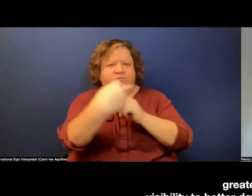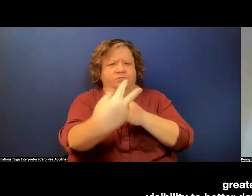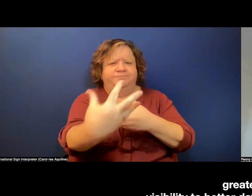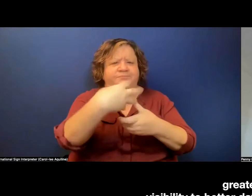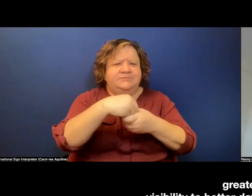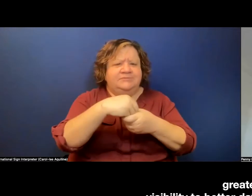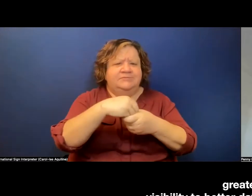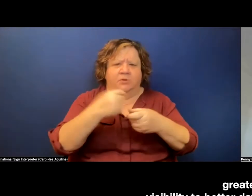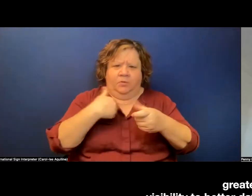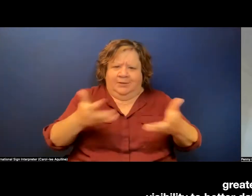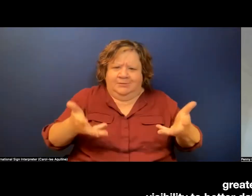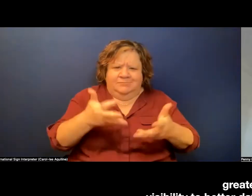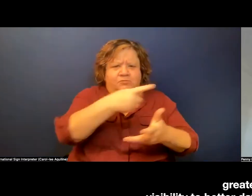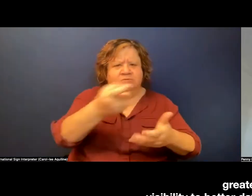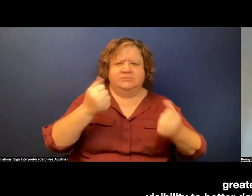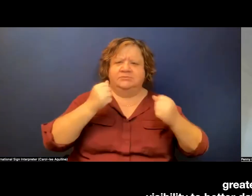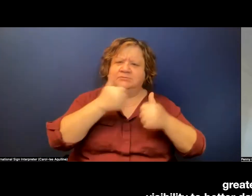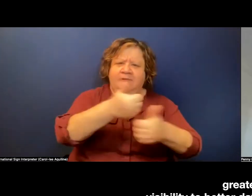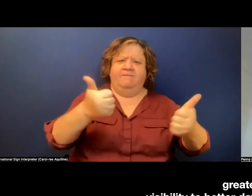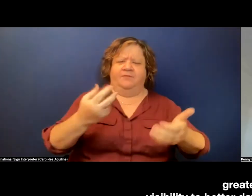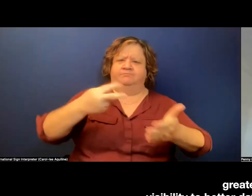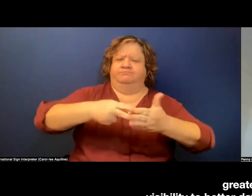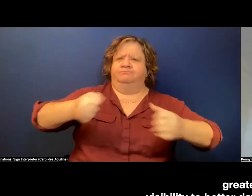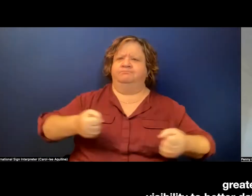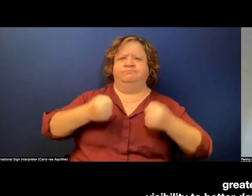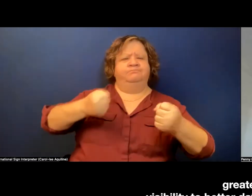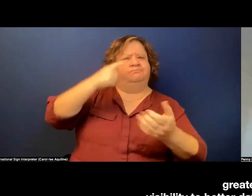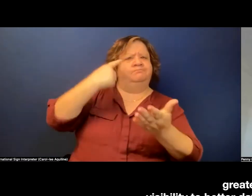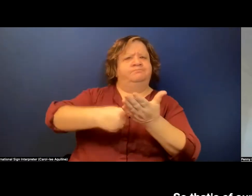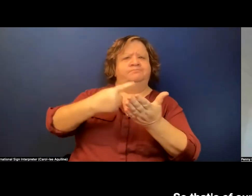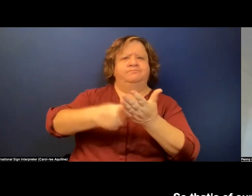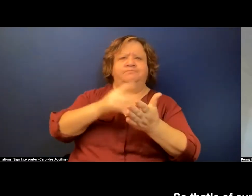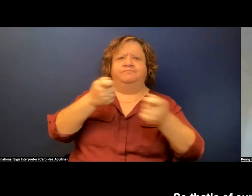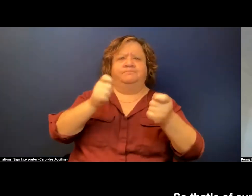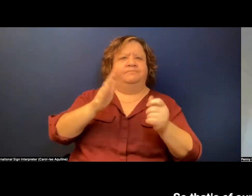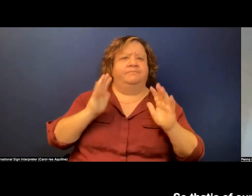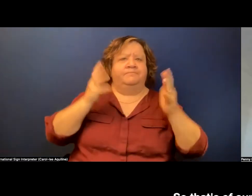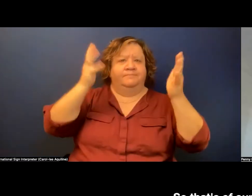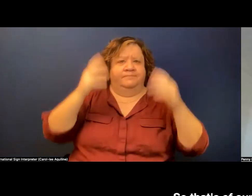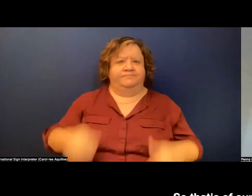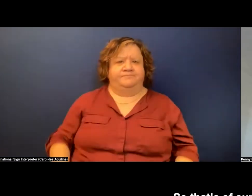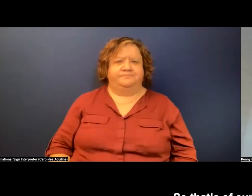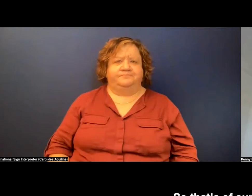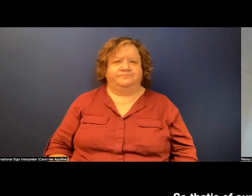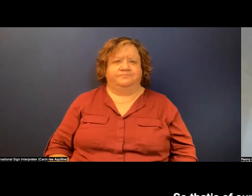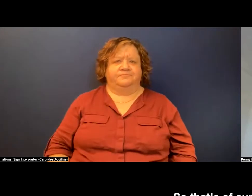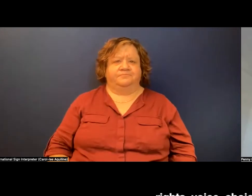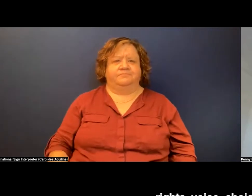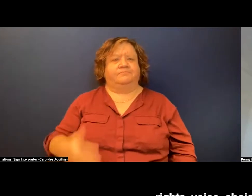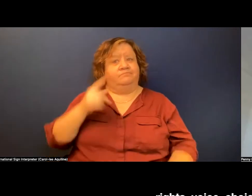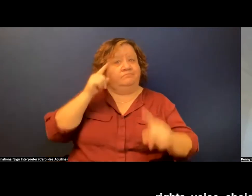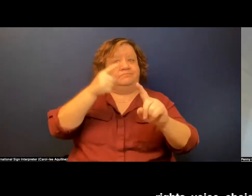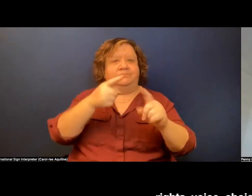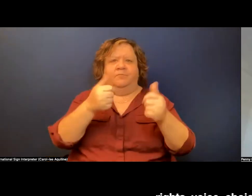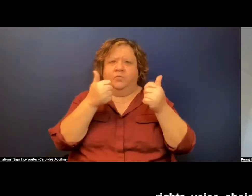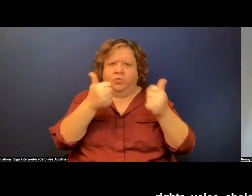create greater visibility through better data and evidence. So that's our